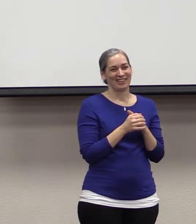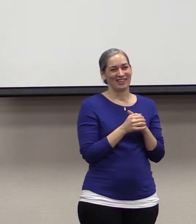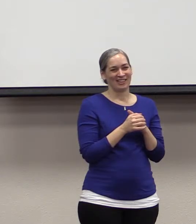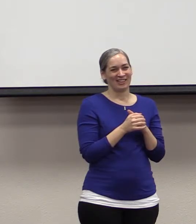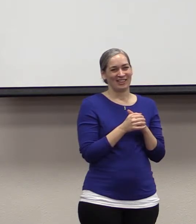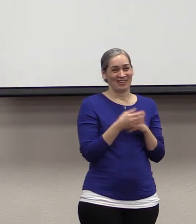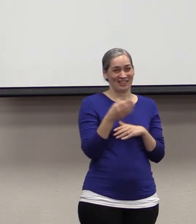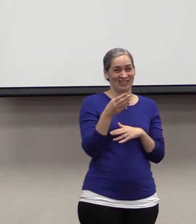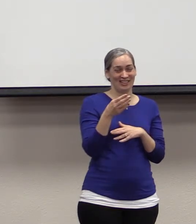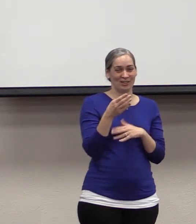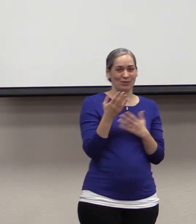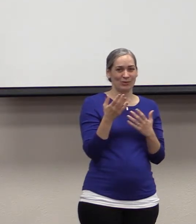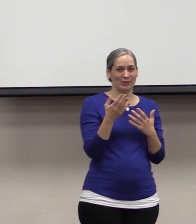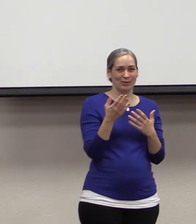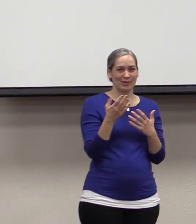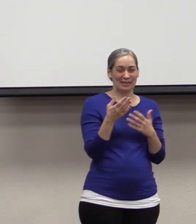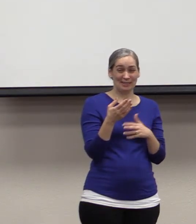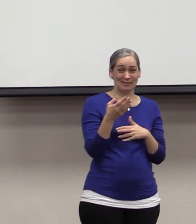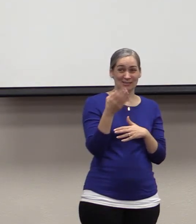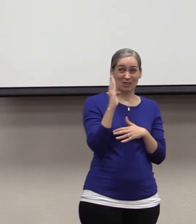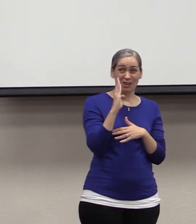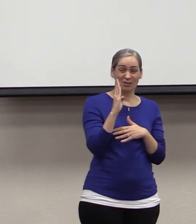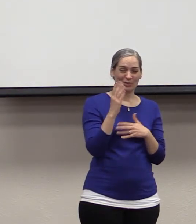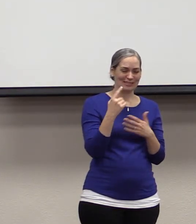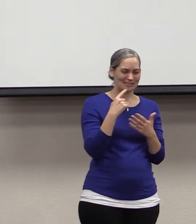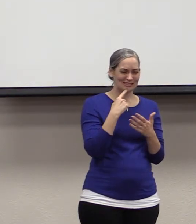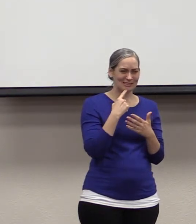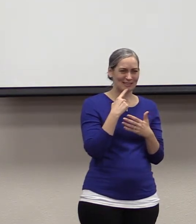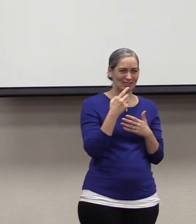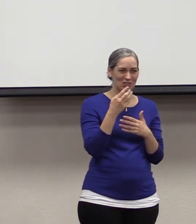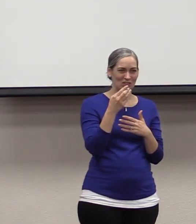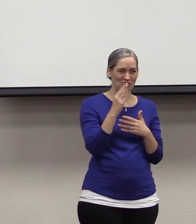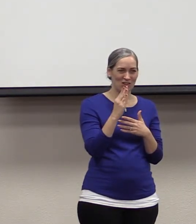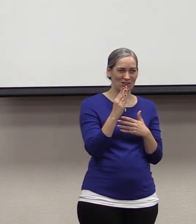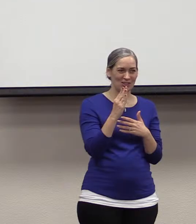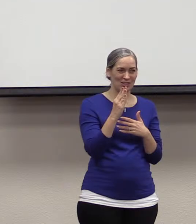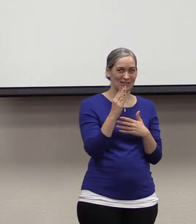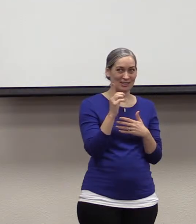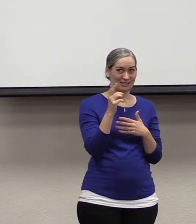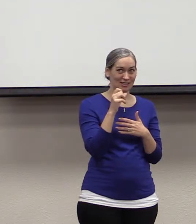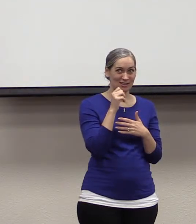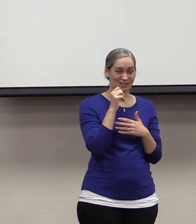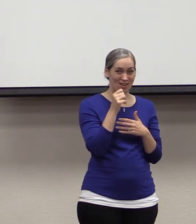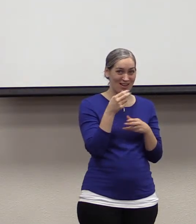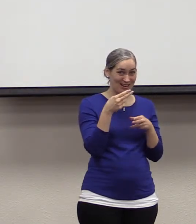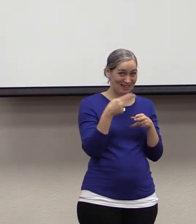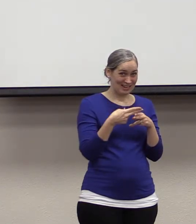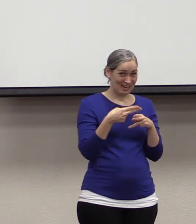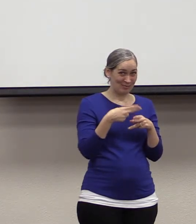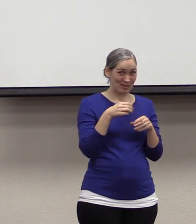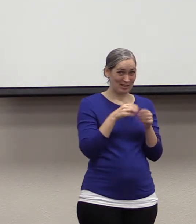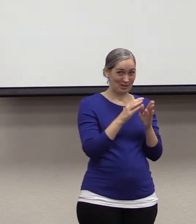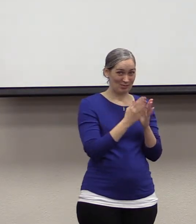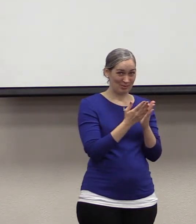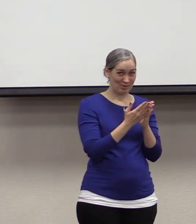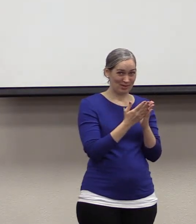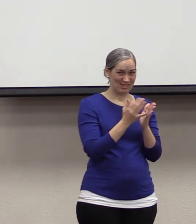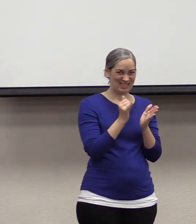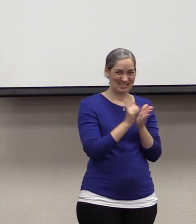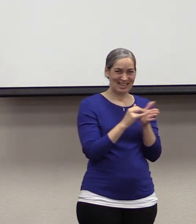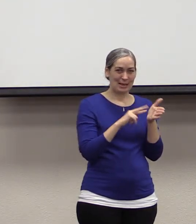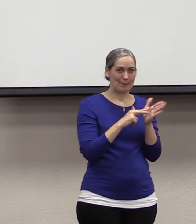Is God, what is it saying, right? Like, does it say that if God is not mentioned, is it the same as him not being present?